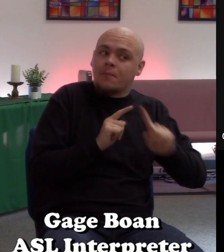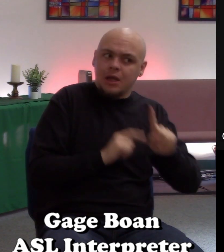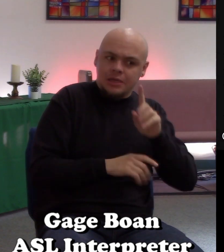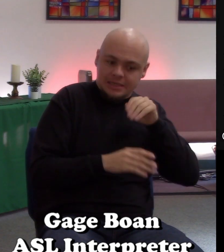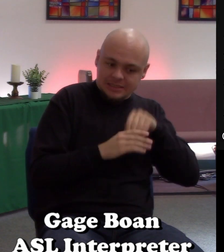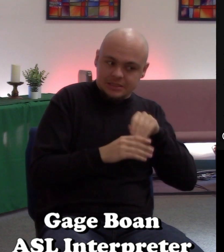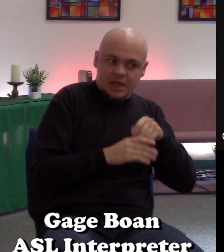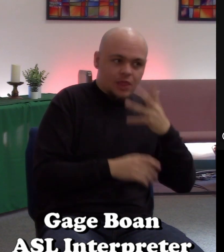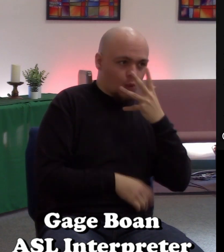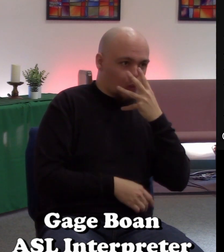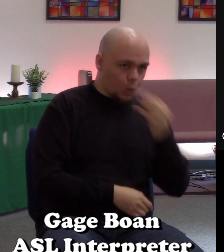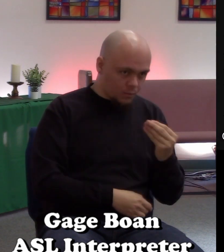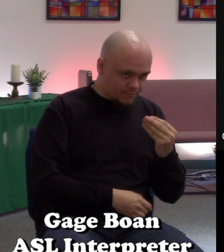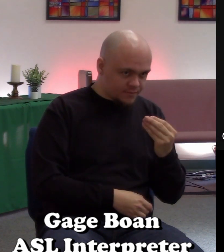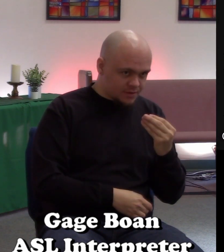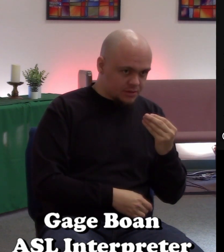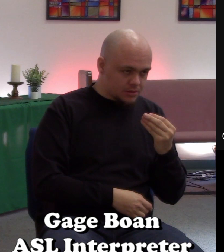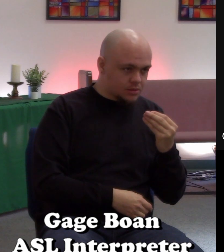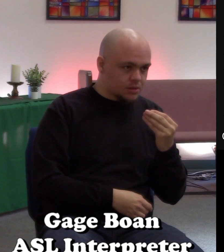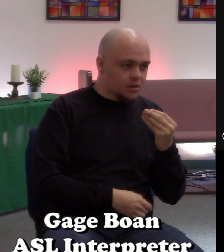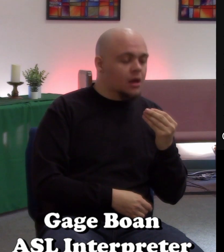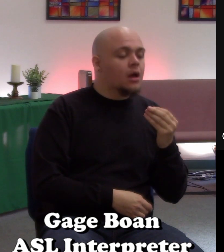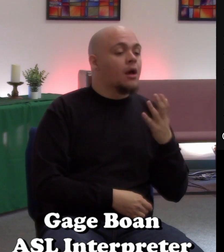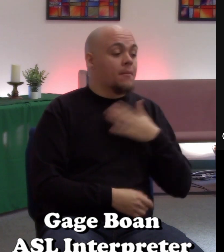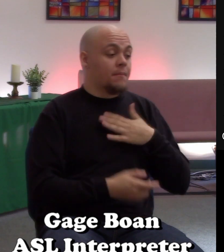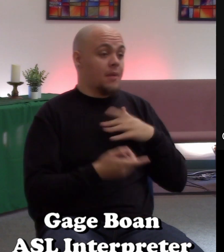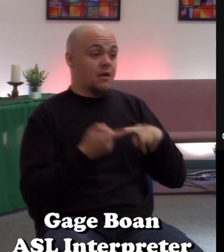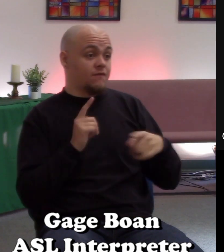clothing, but inwardly they are ferocious wolves.